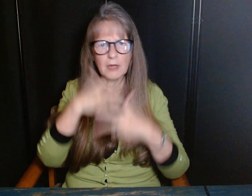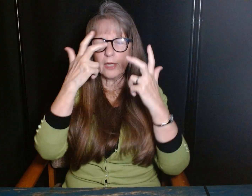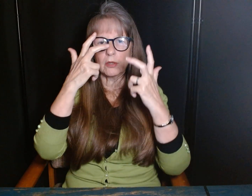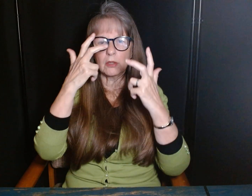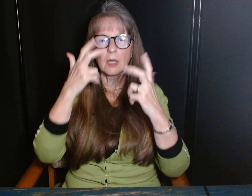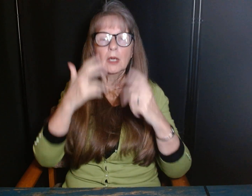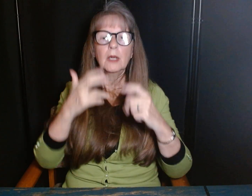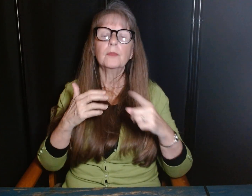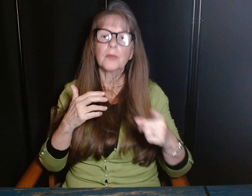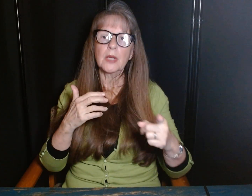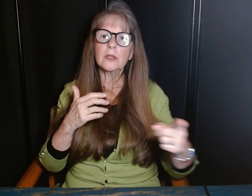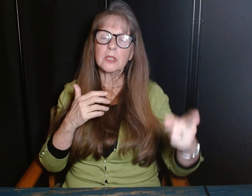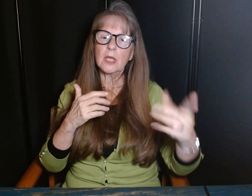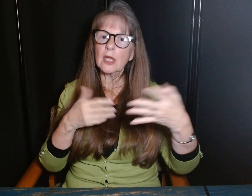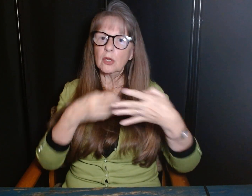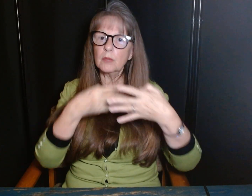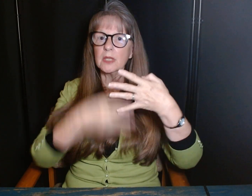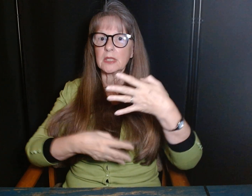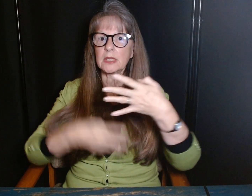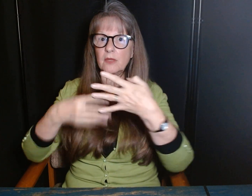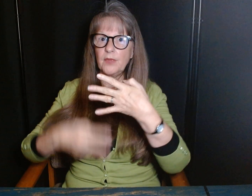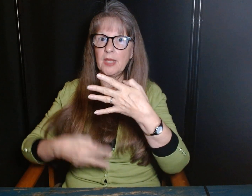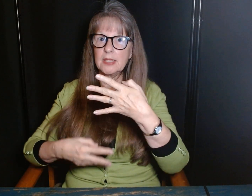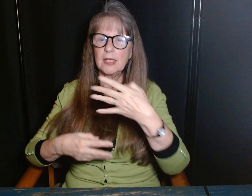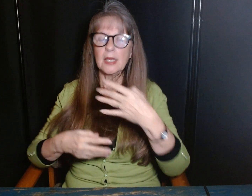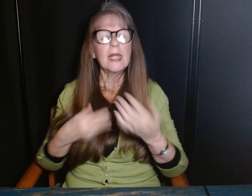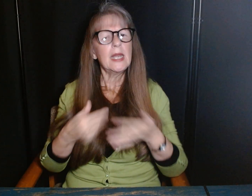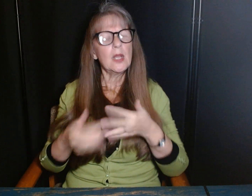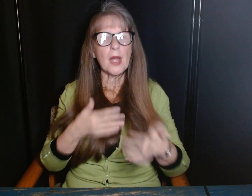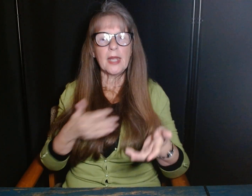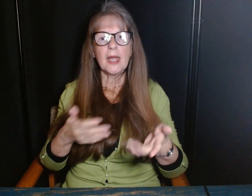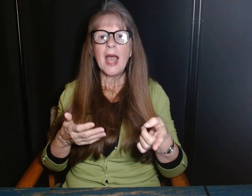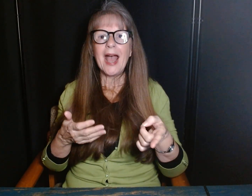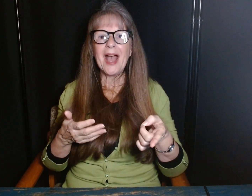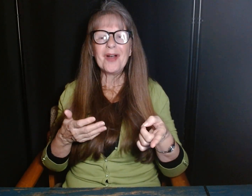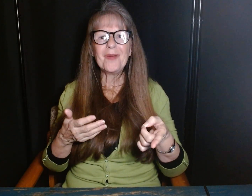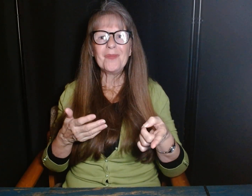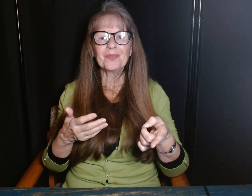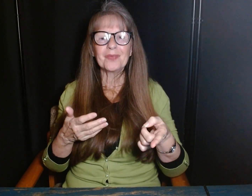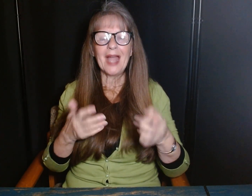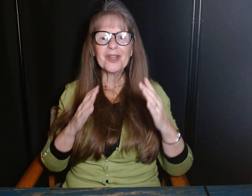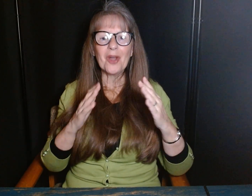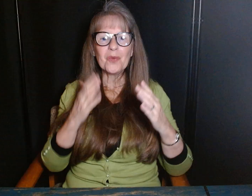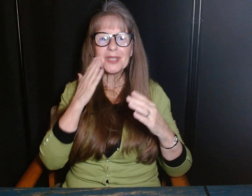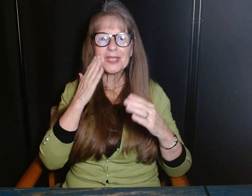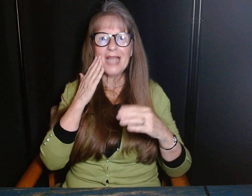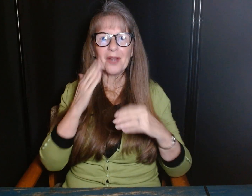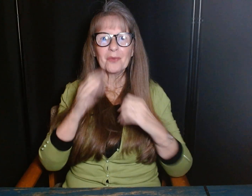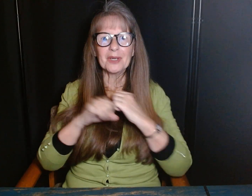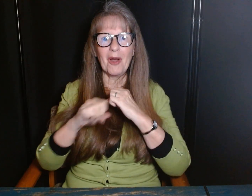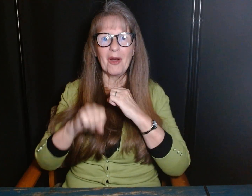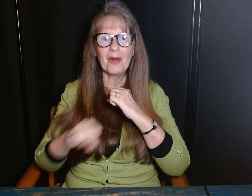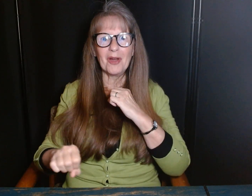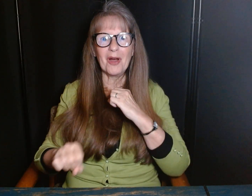anger. And so it could be this list of things. Anyway, I know this is kind of went on and on,